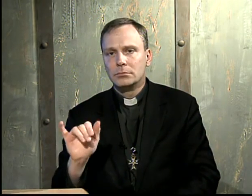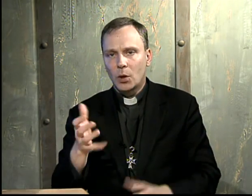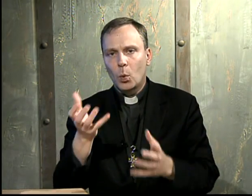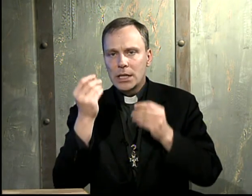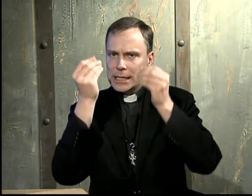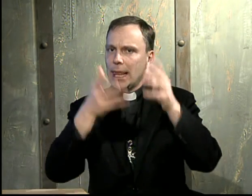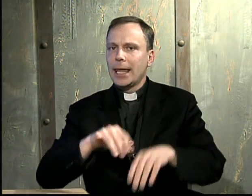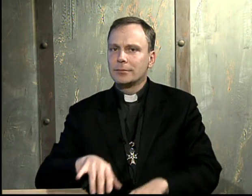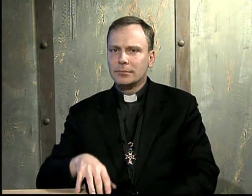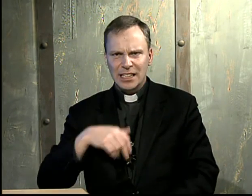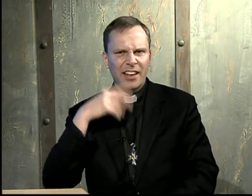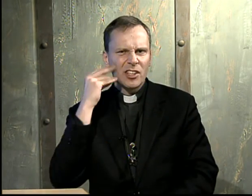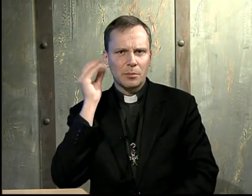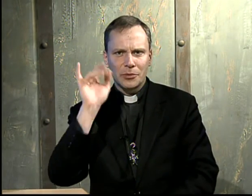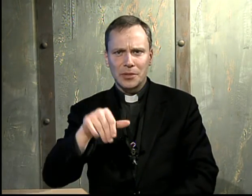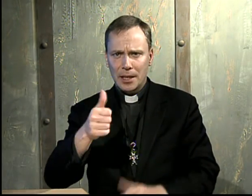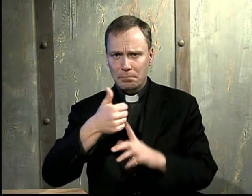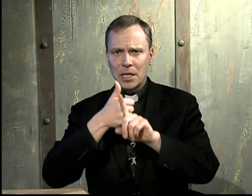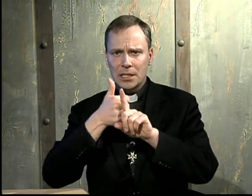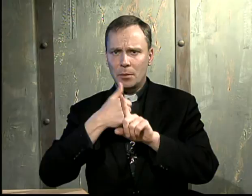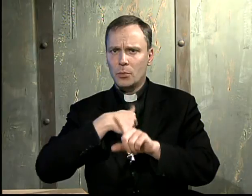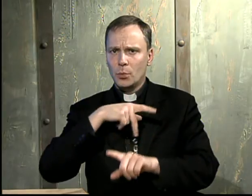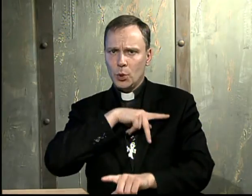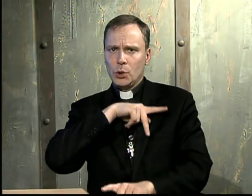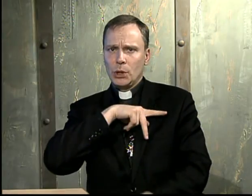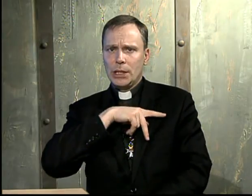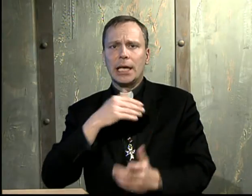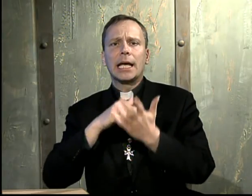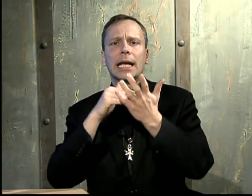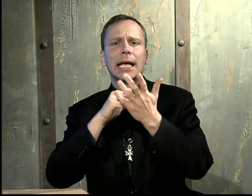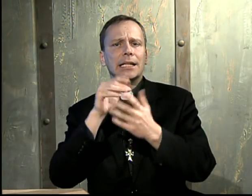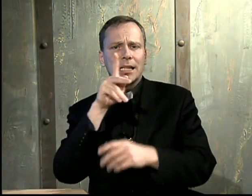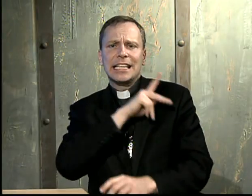And it's important to help people in general.